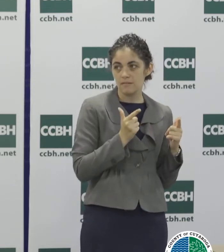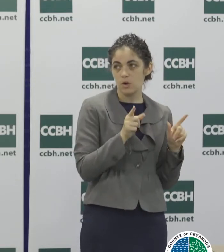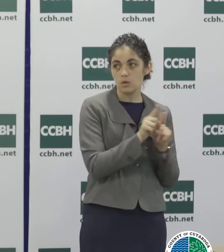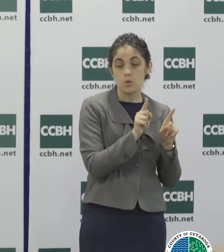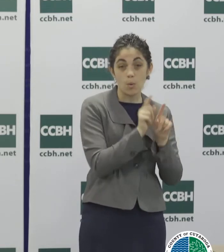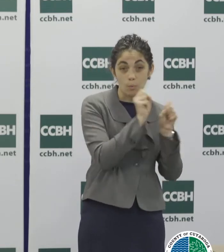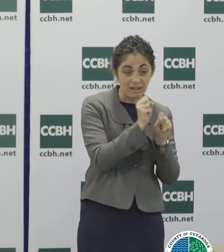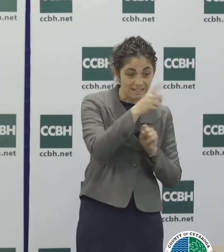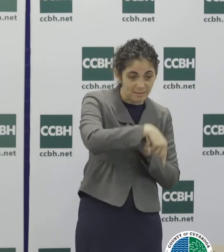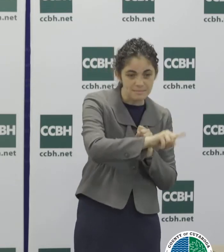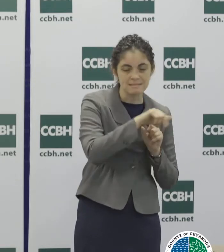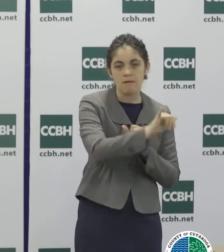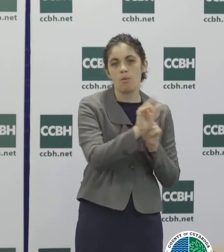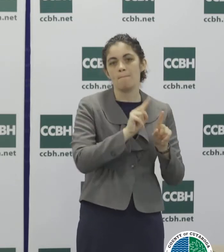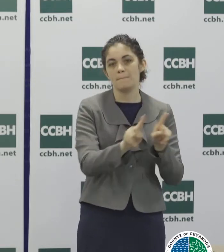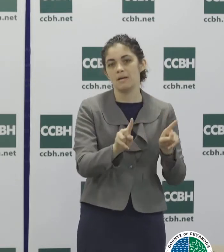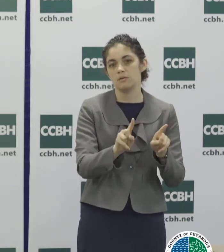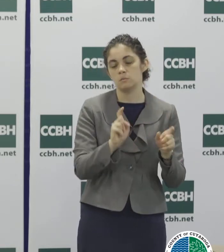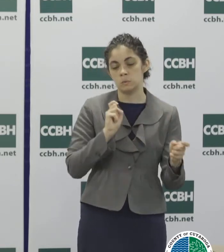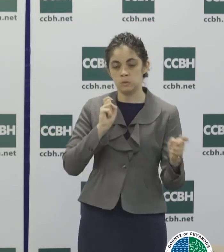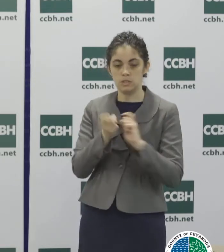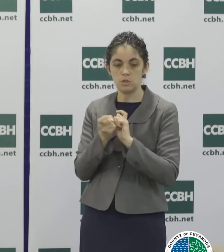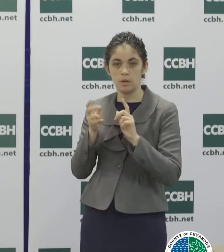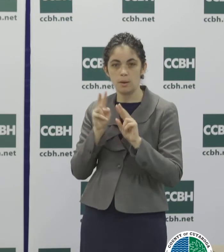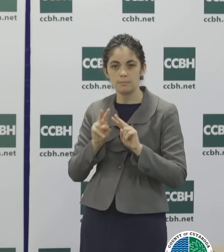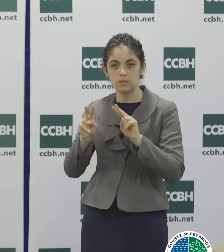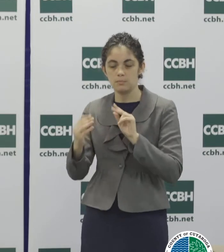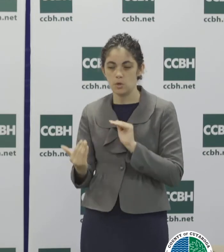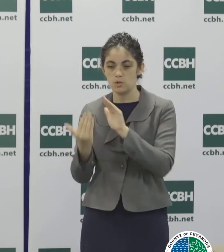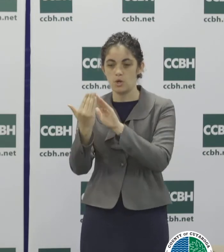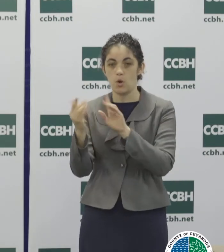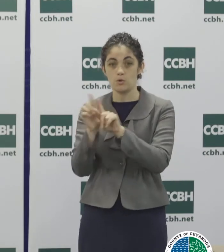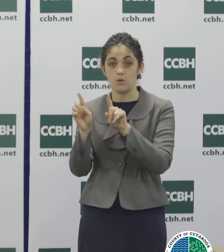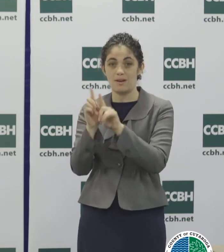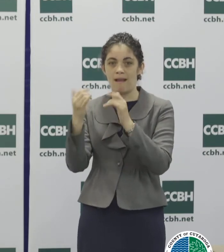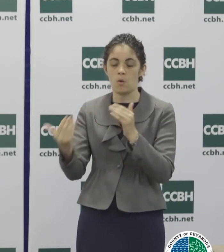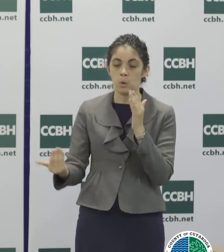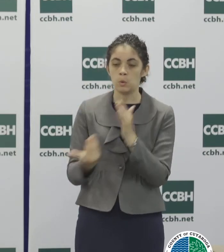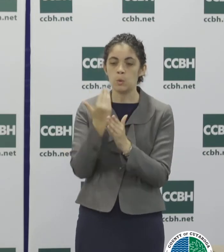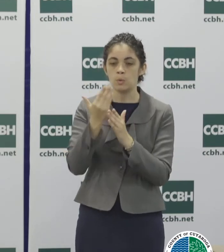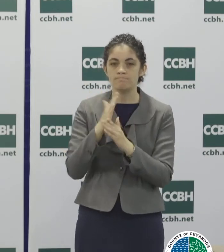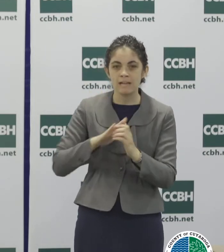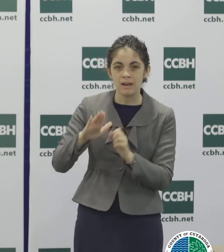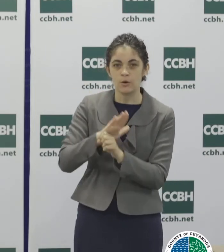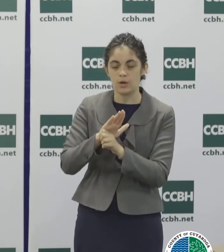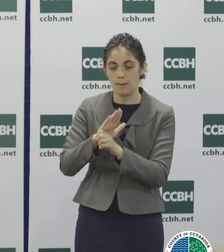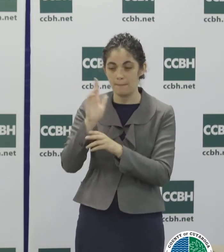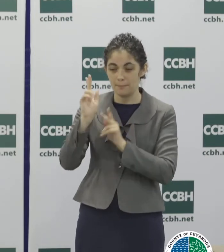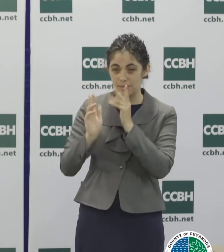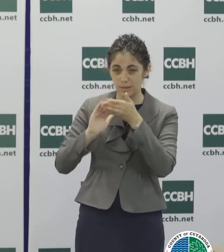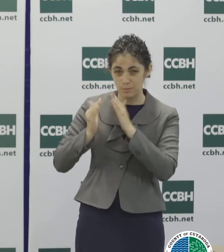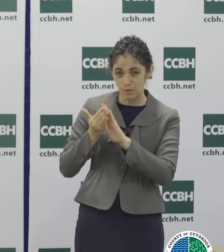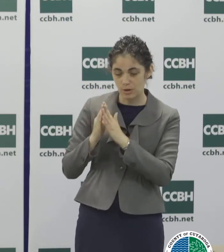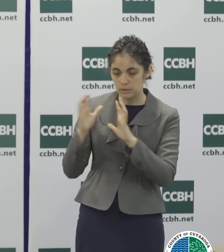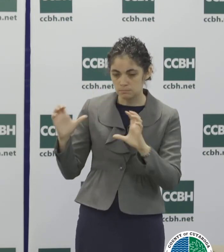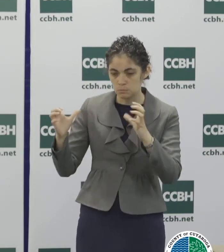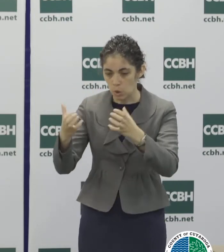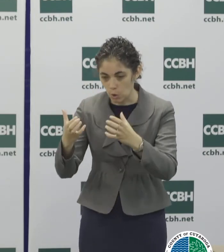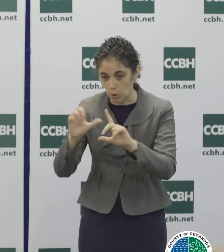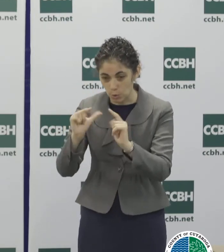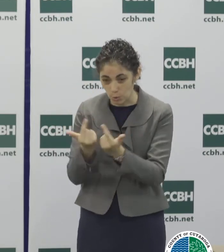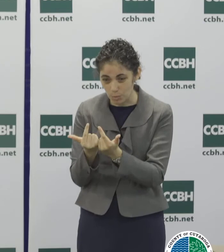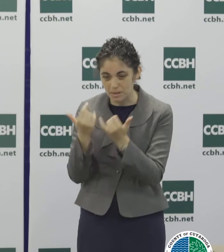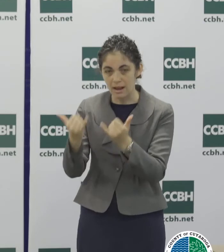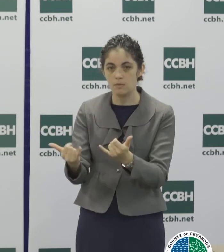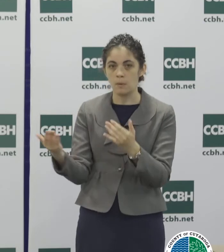of those clusters, but we're changing our approach in that now we have a whole nother area of folks that are cluster investigations